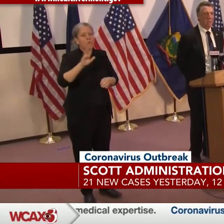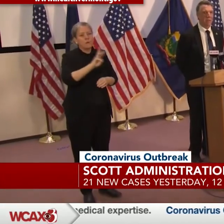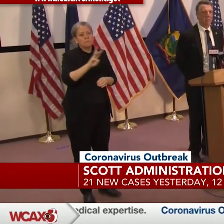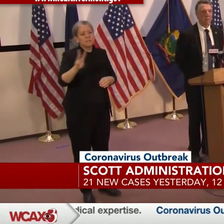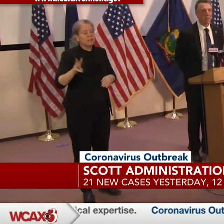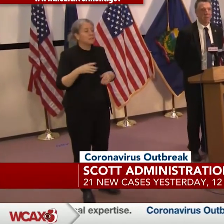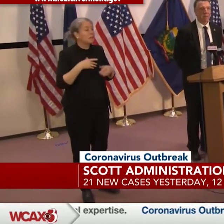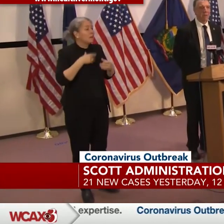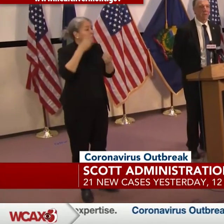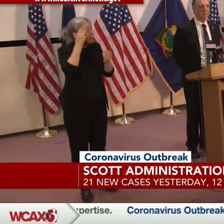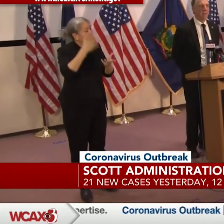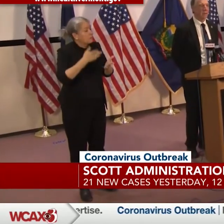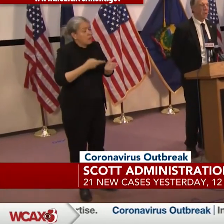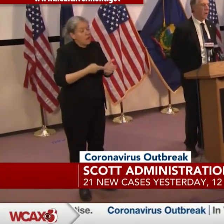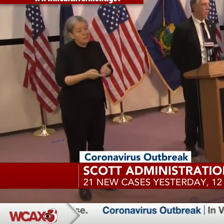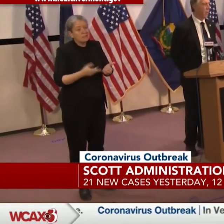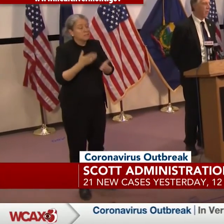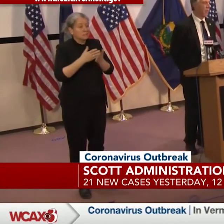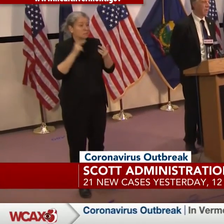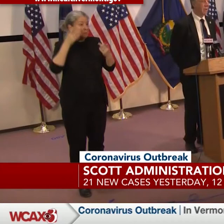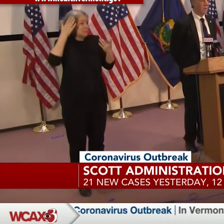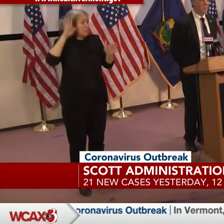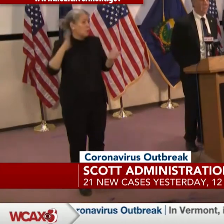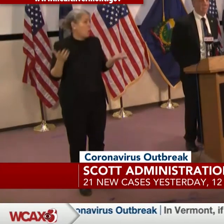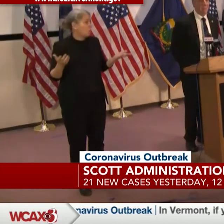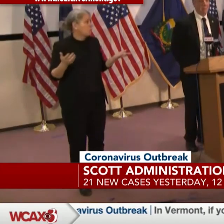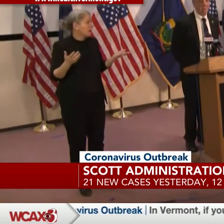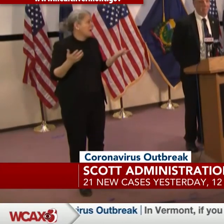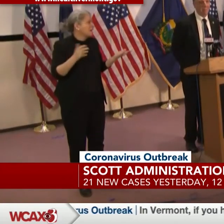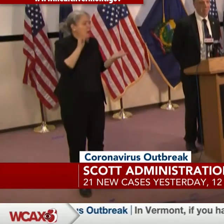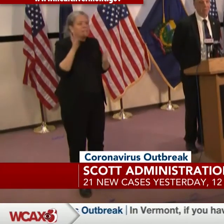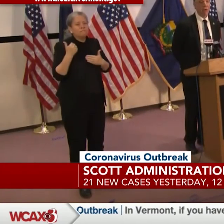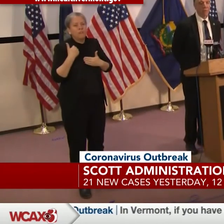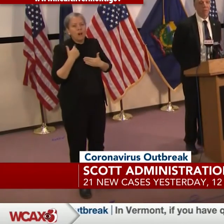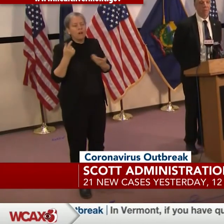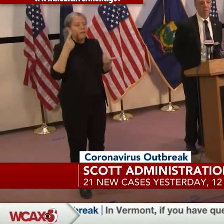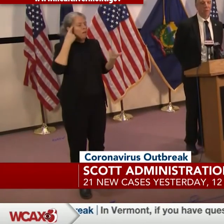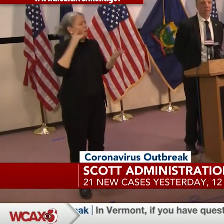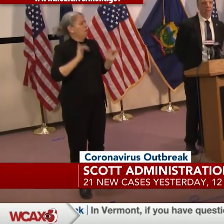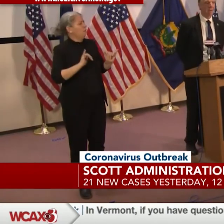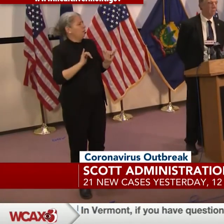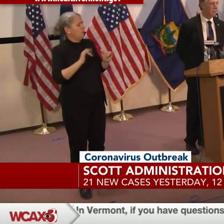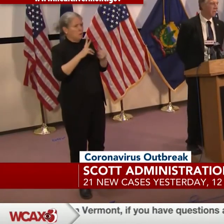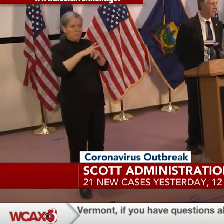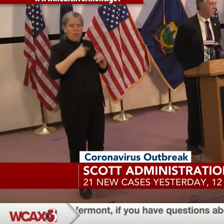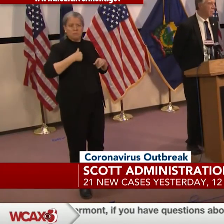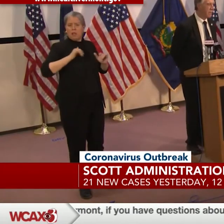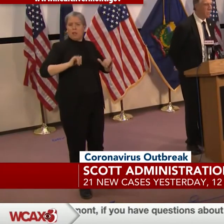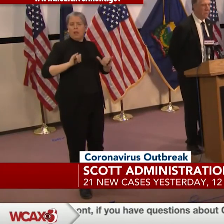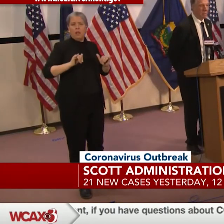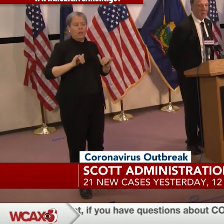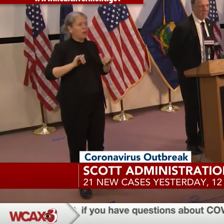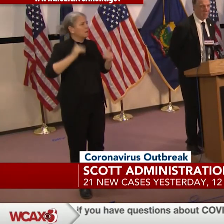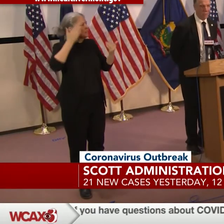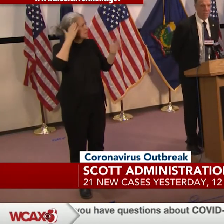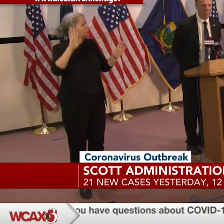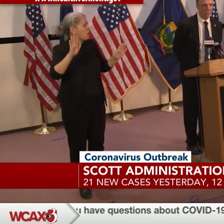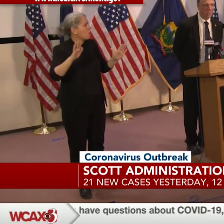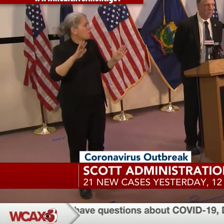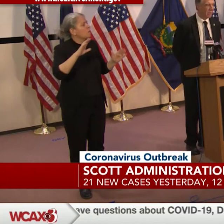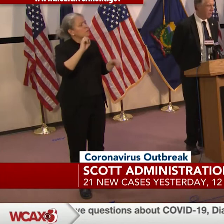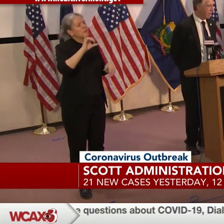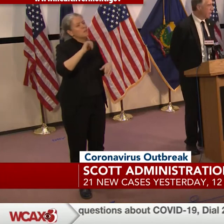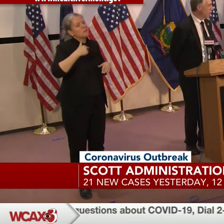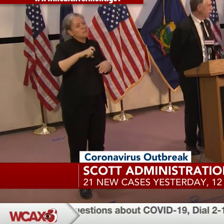be honest. Some didn't know or didn't know that it pertained to them. That's why part of the